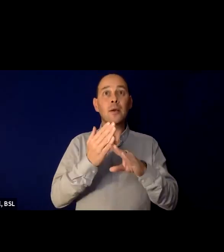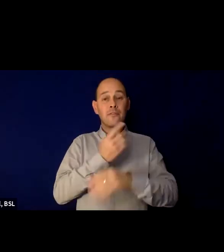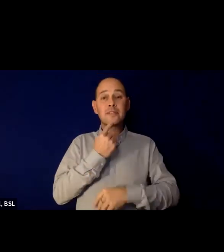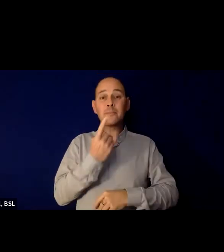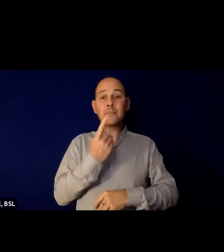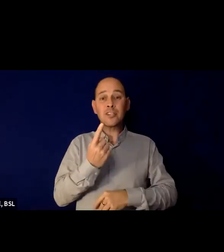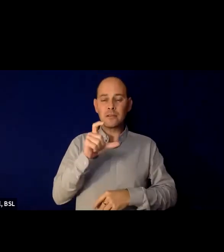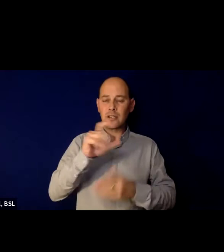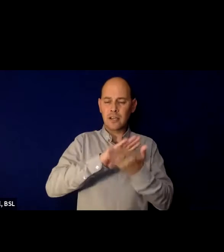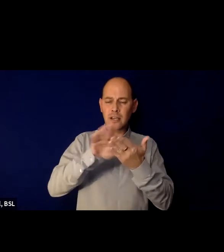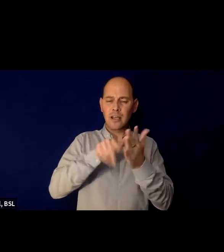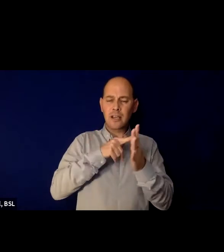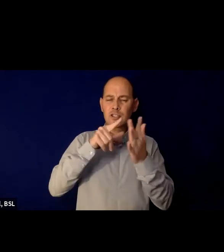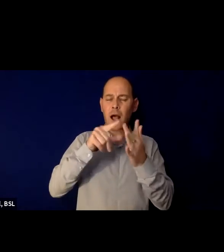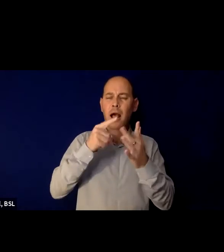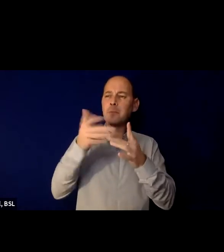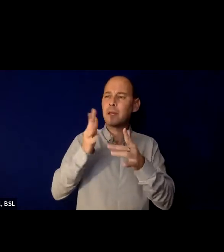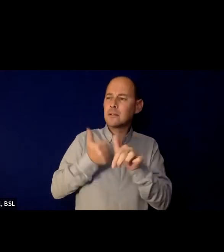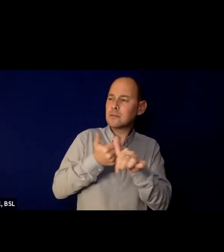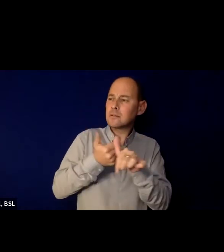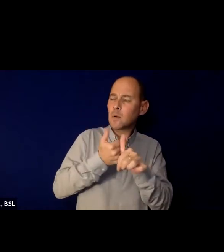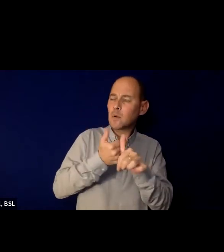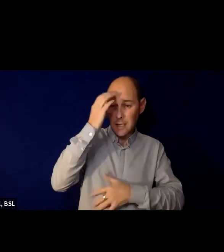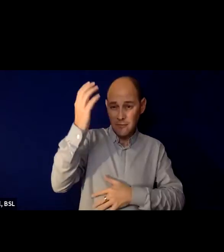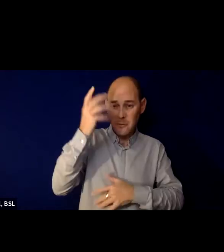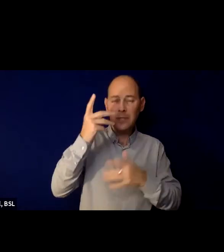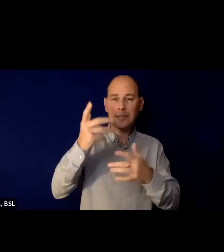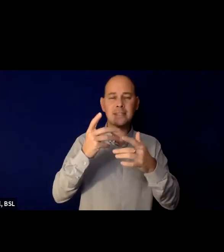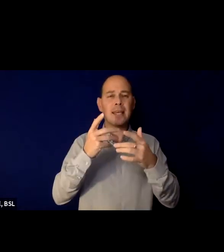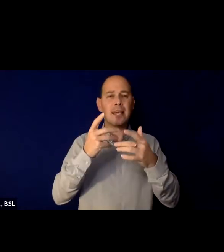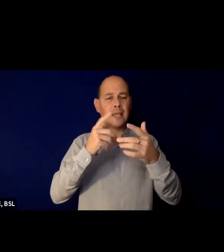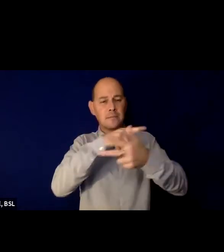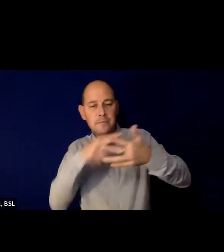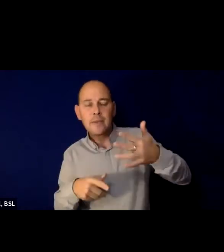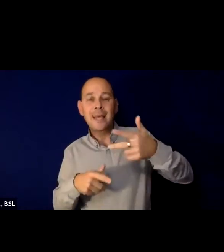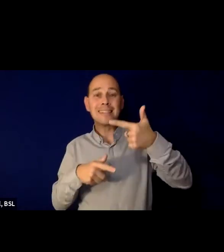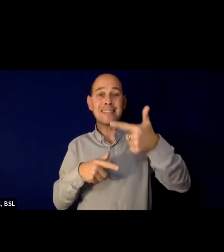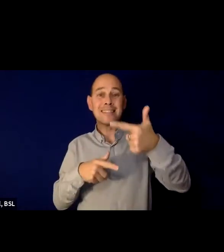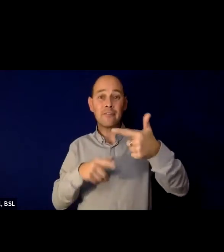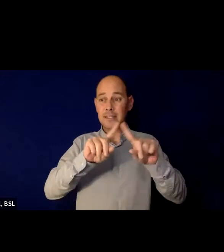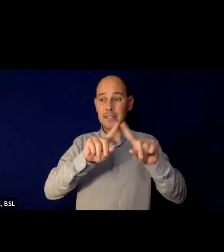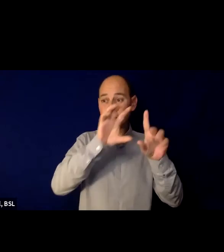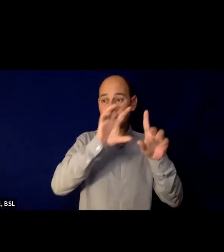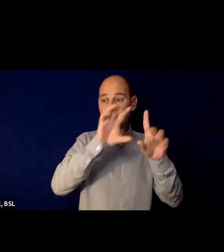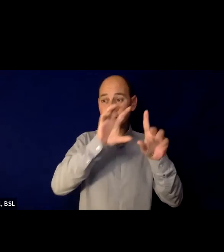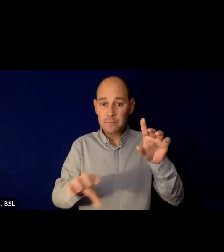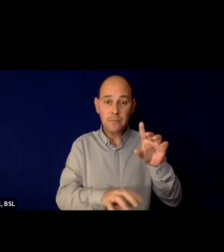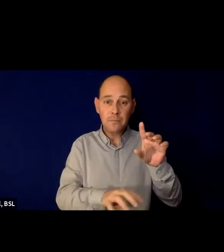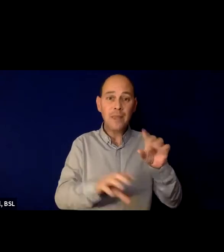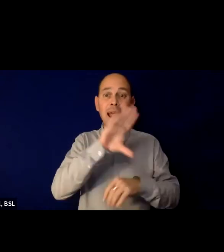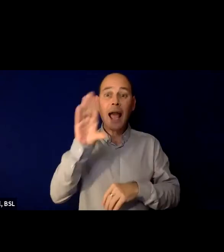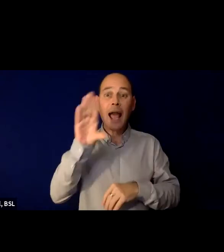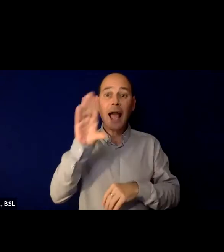supported governments in 7 African countries, which is Ethiopia, Liberia, Malawi, Nigeria, Rwanda, Sierra Leone,